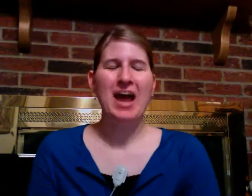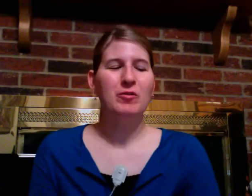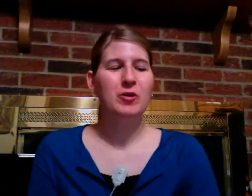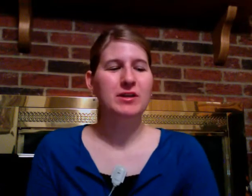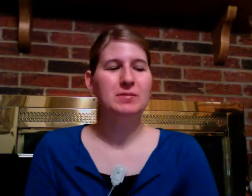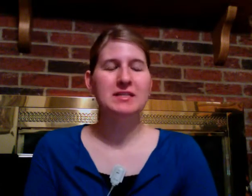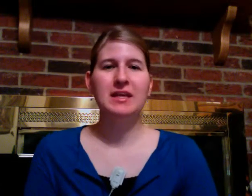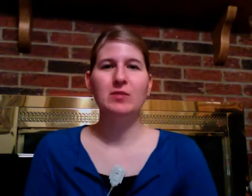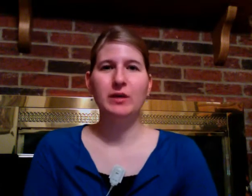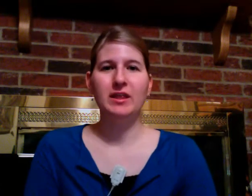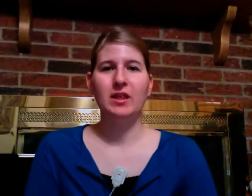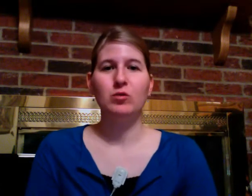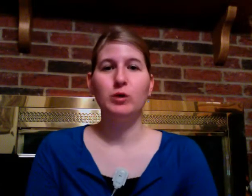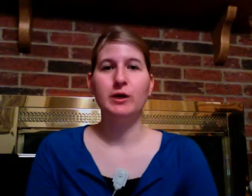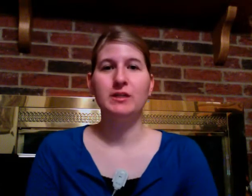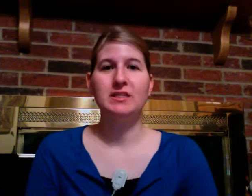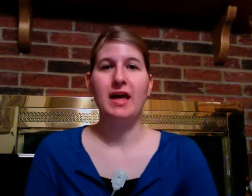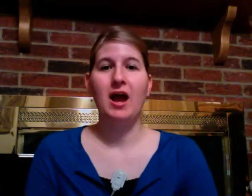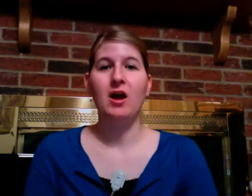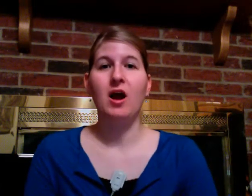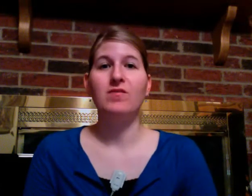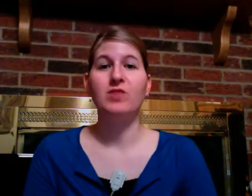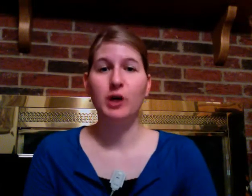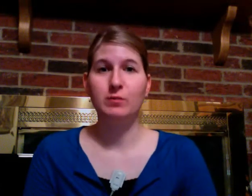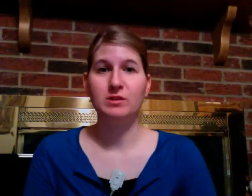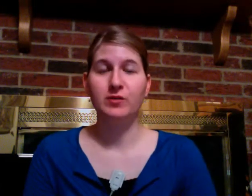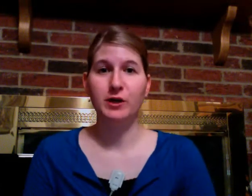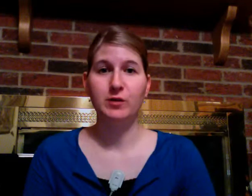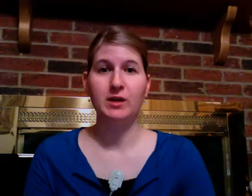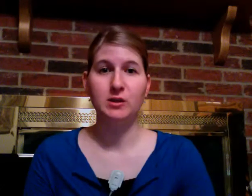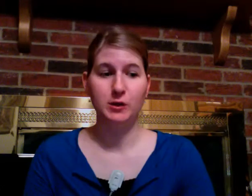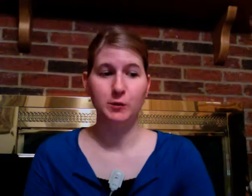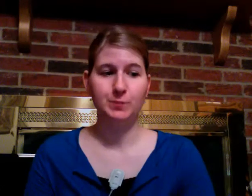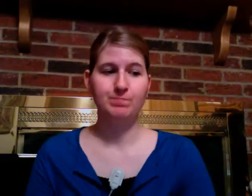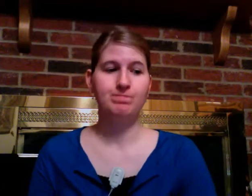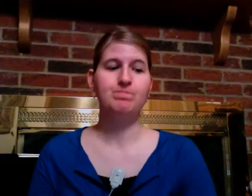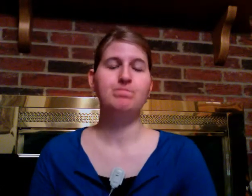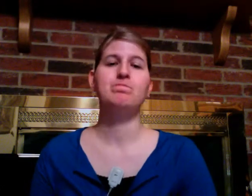Now we're going to be dealing with the words that are our verbs for Unit 2.